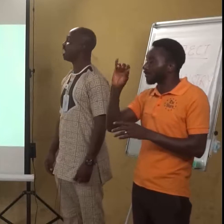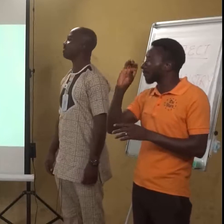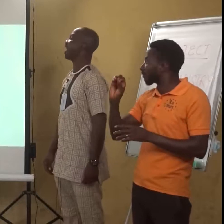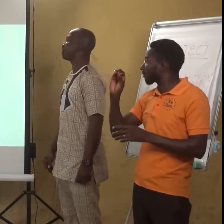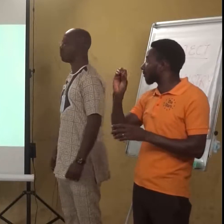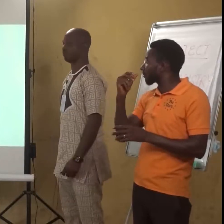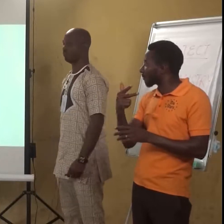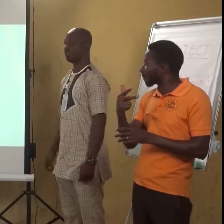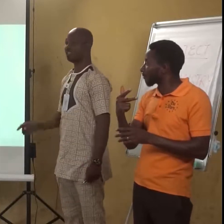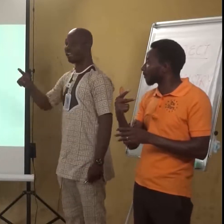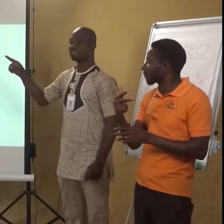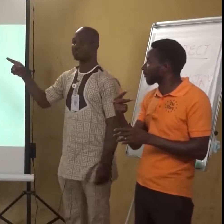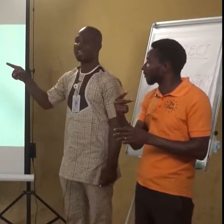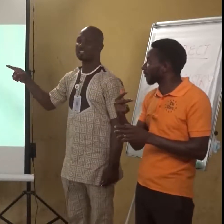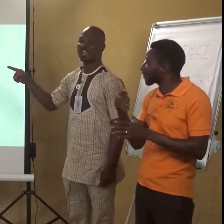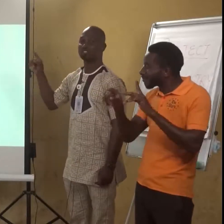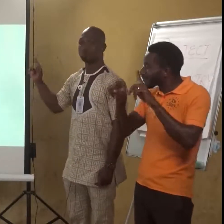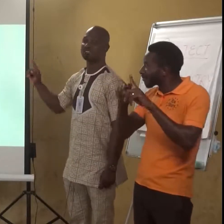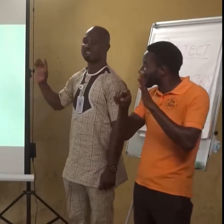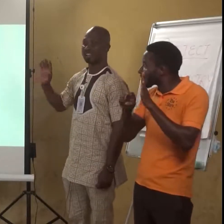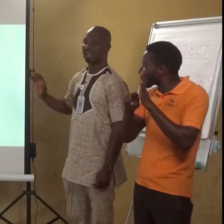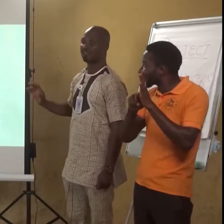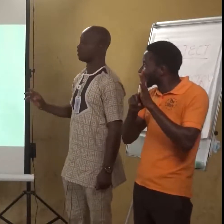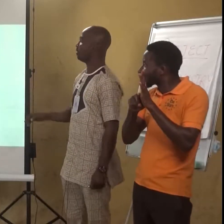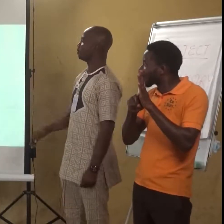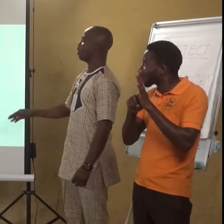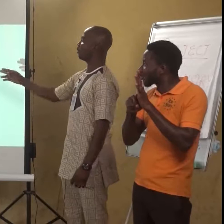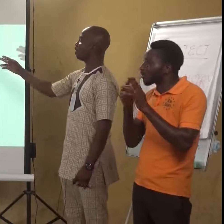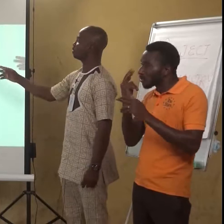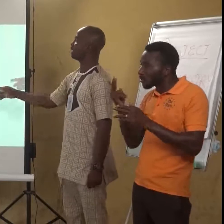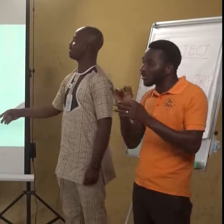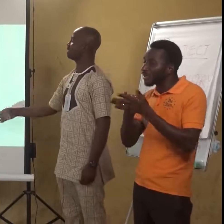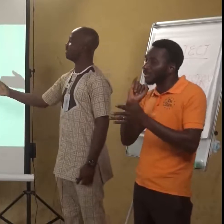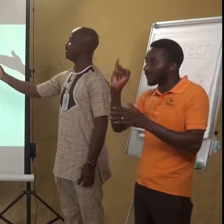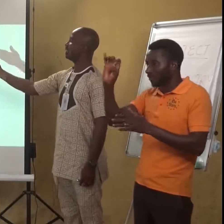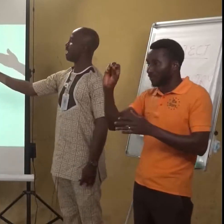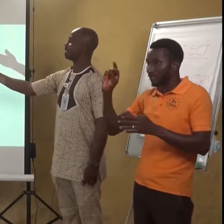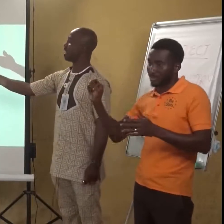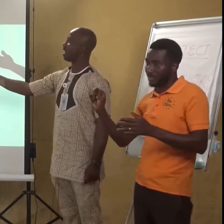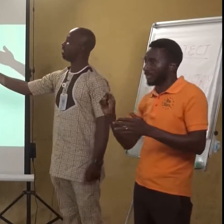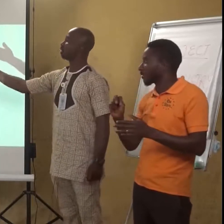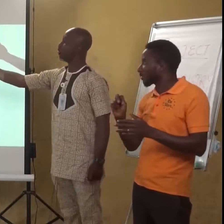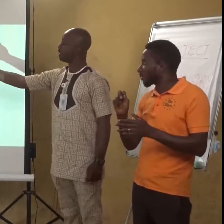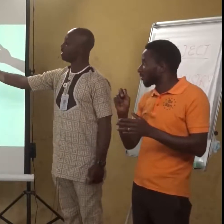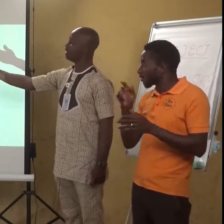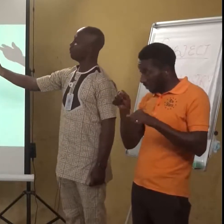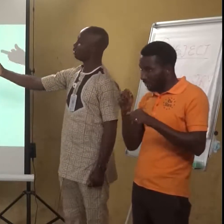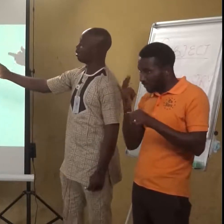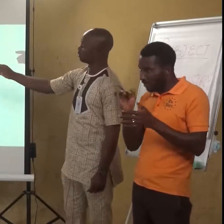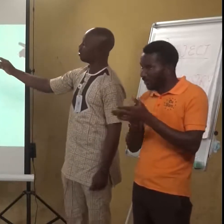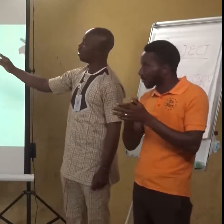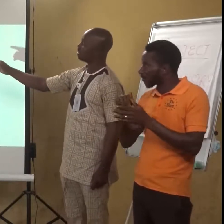trioxochlorate 5 ion. The negative sign there shows that it's an ion. So of course you can see that